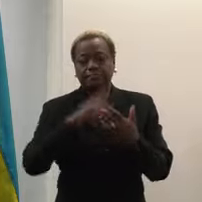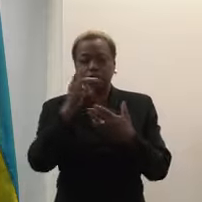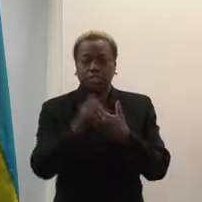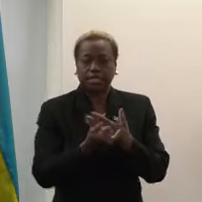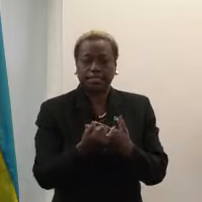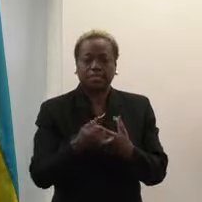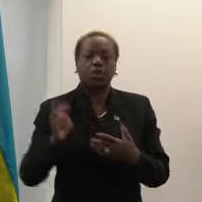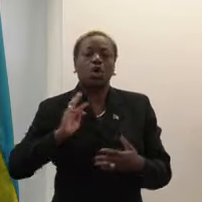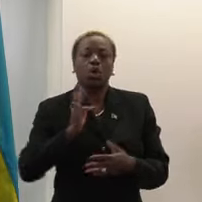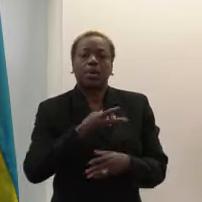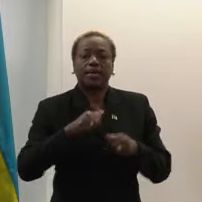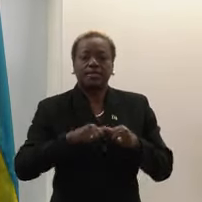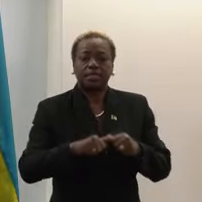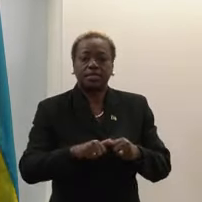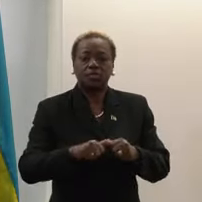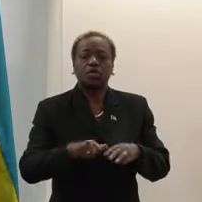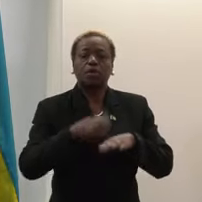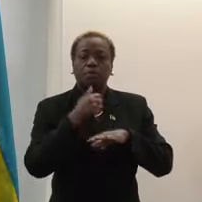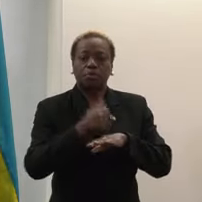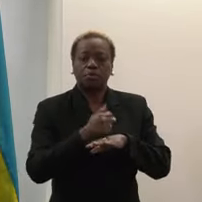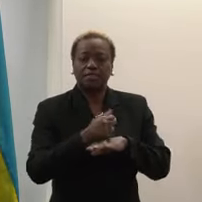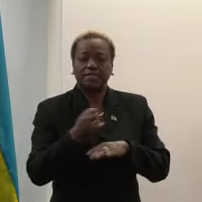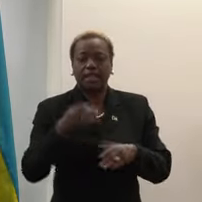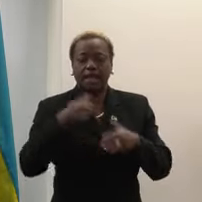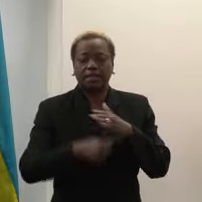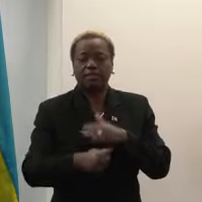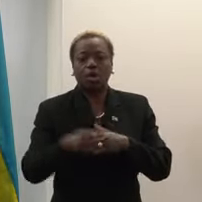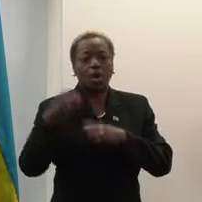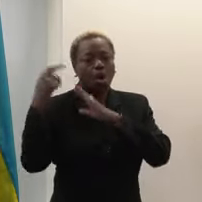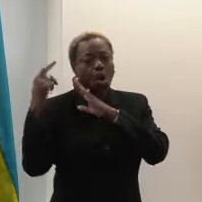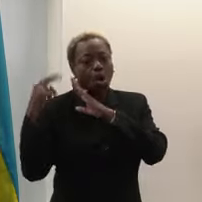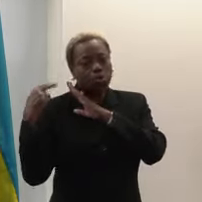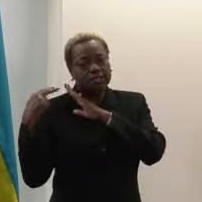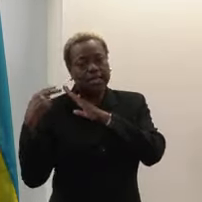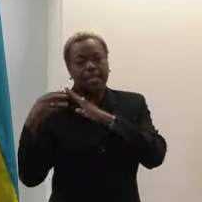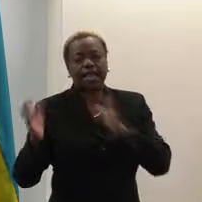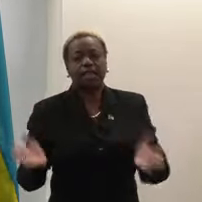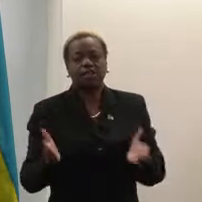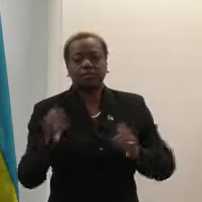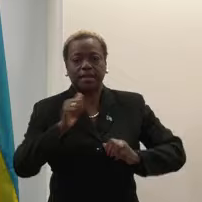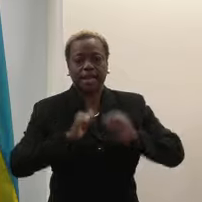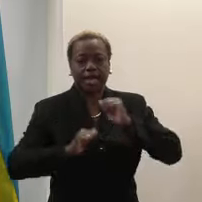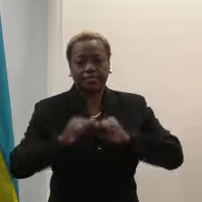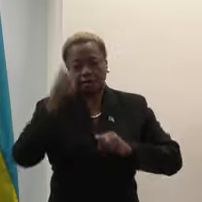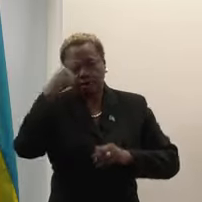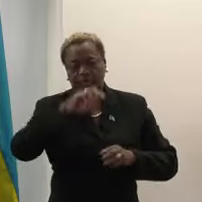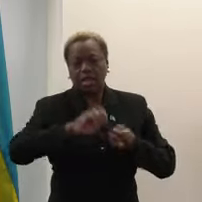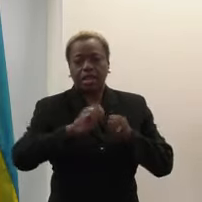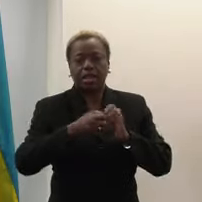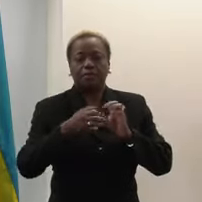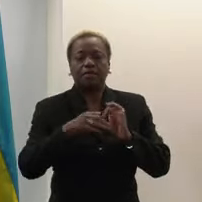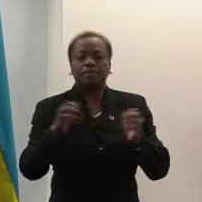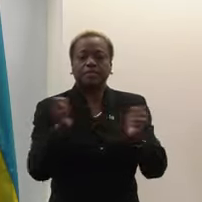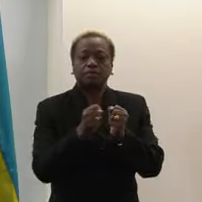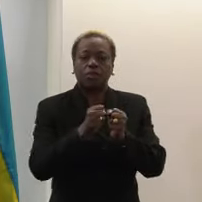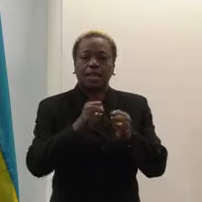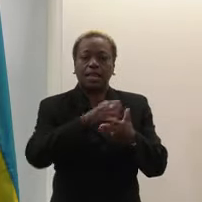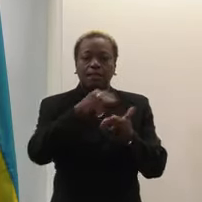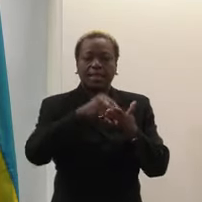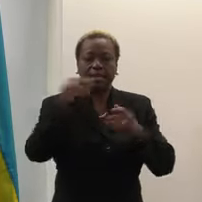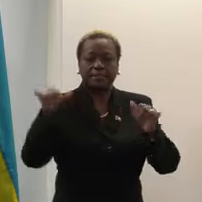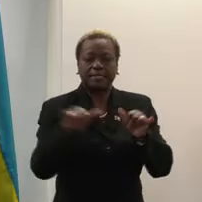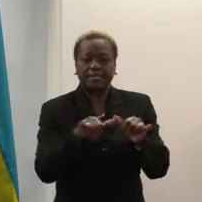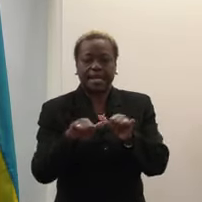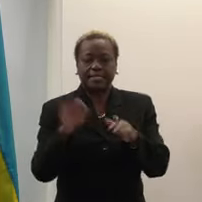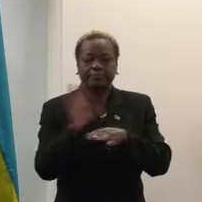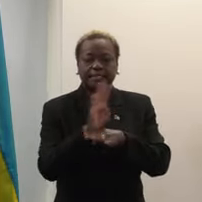We continue to approve incentives under the Hotels Encouragement Act for a number of small and medium-sized businesses,